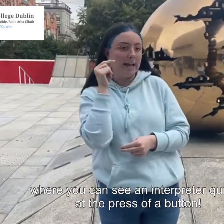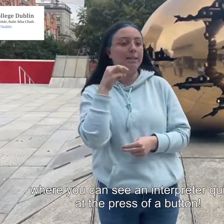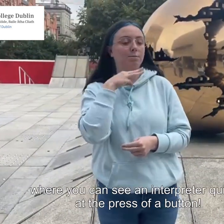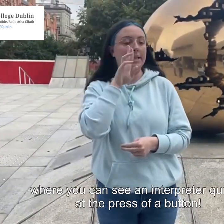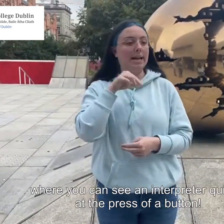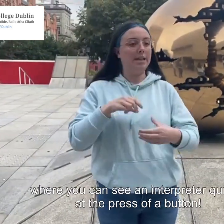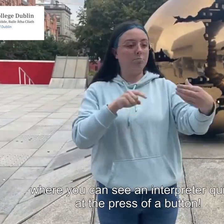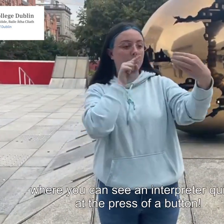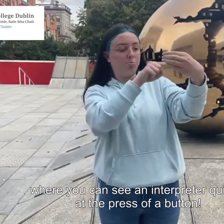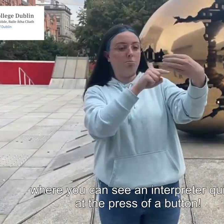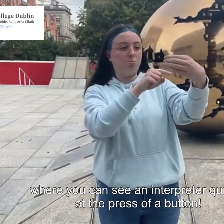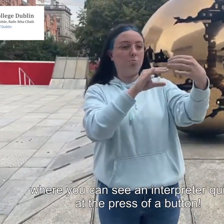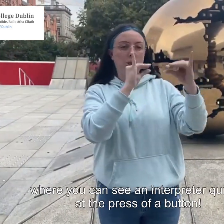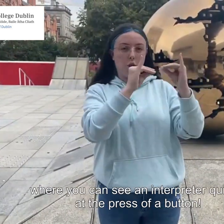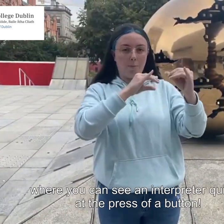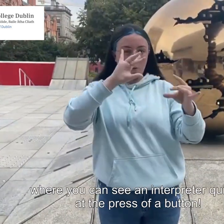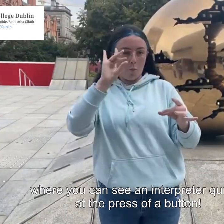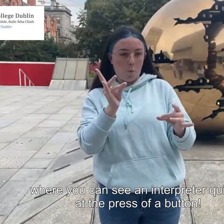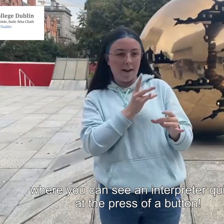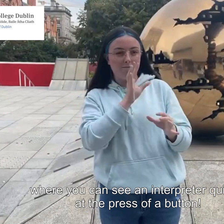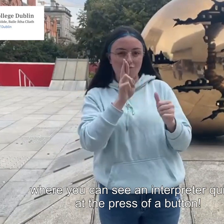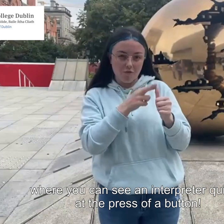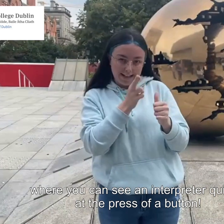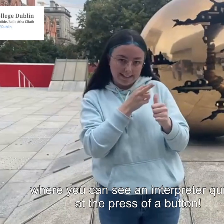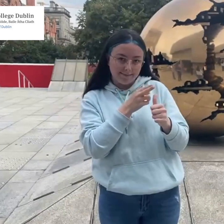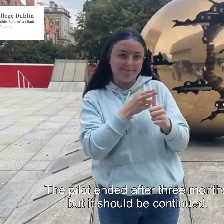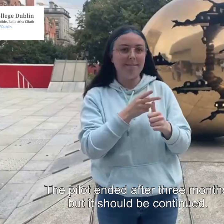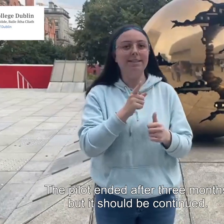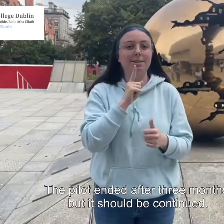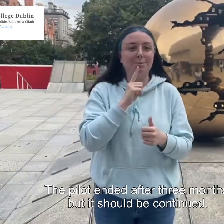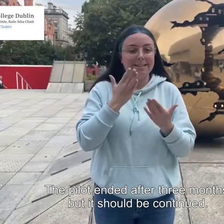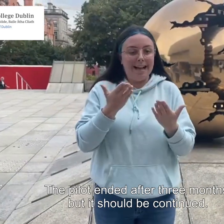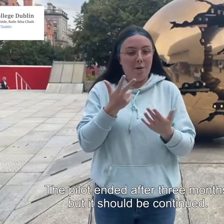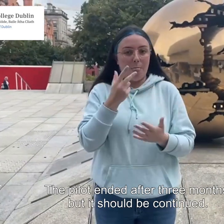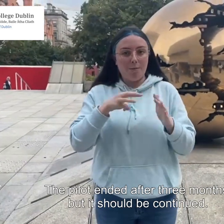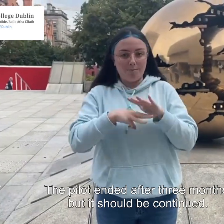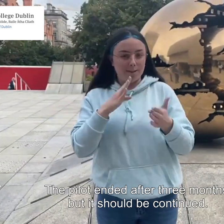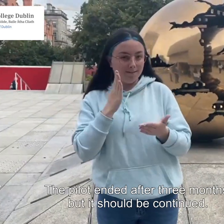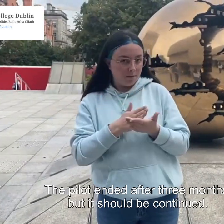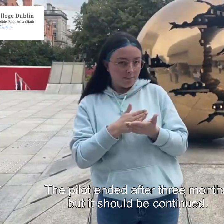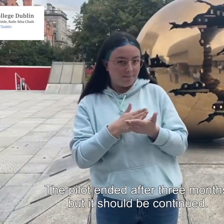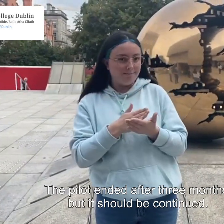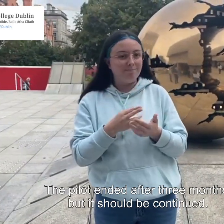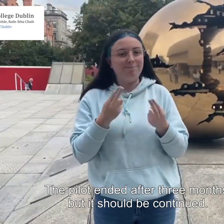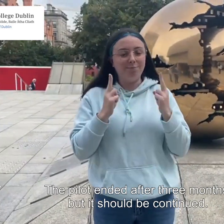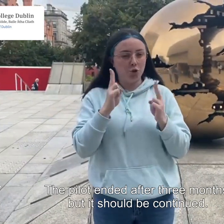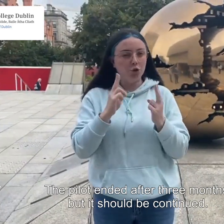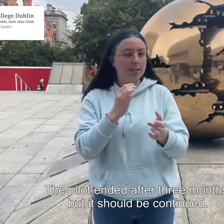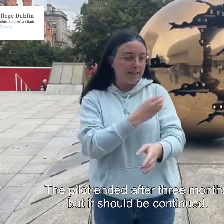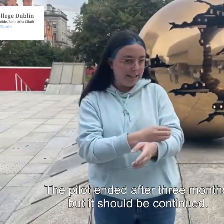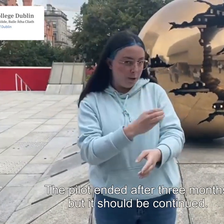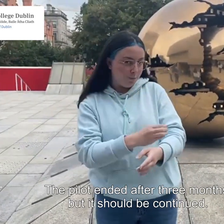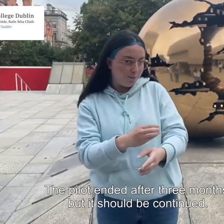can see an interpreter quickly at the press of a button. The pilot ended after 3 months, but it should be continued.